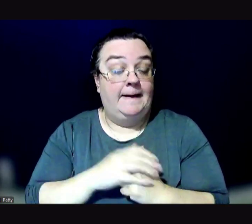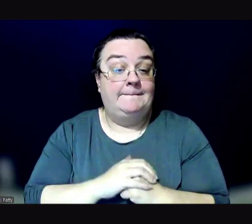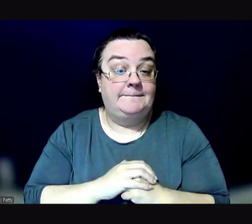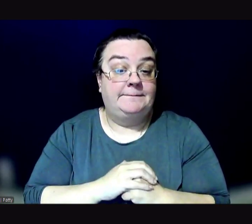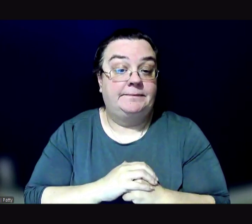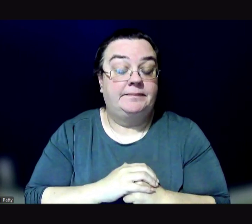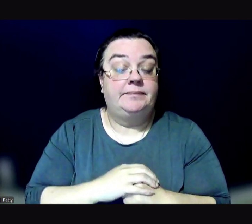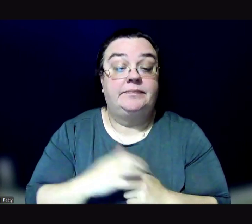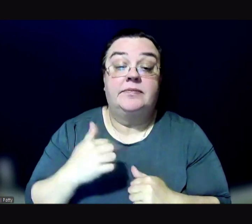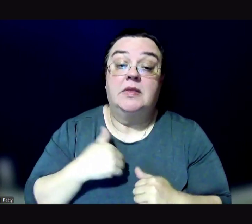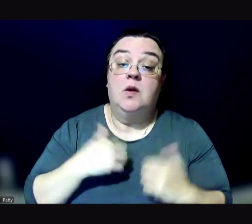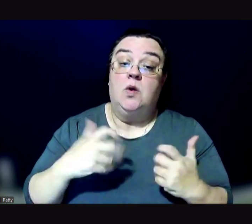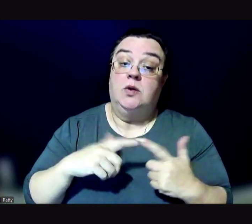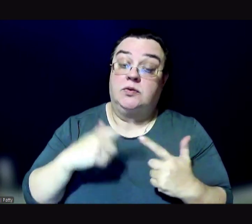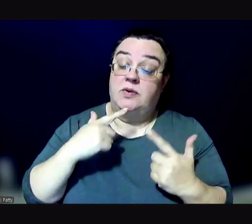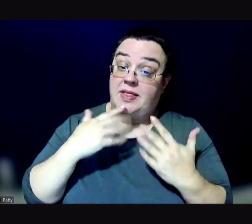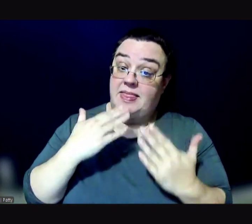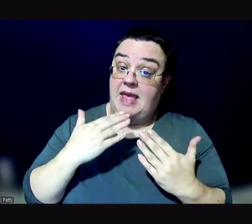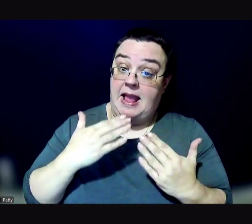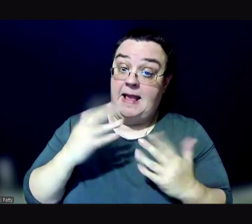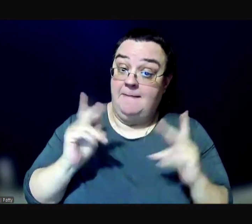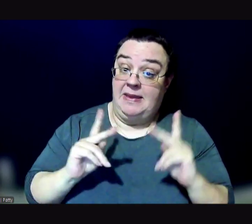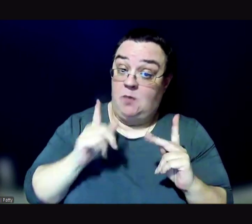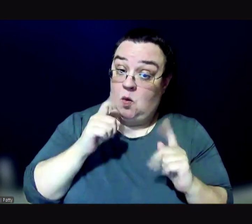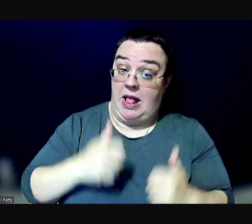want to thank my Ward 1 residents